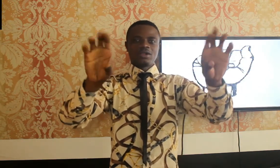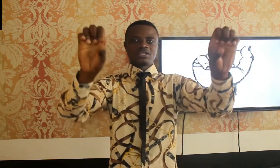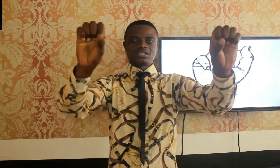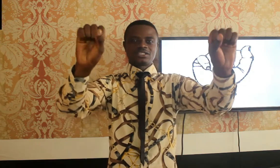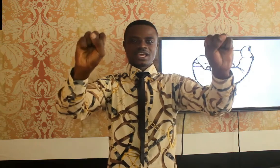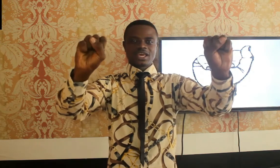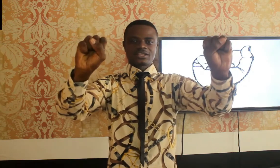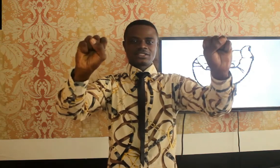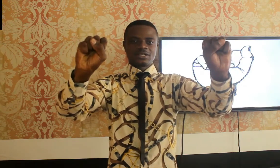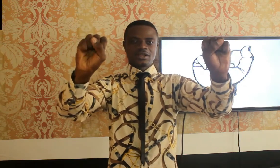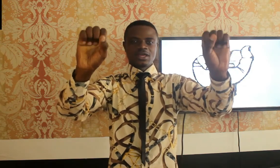This is S.